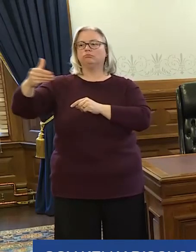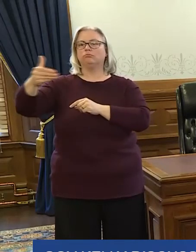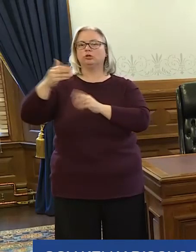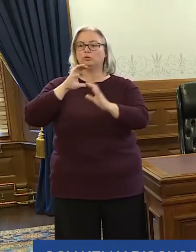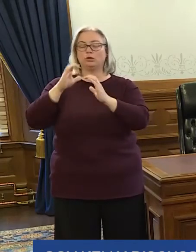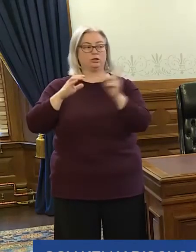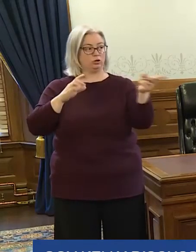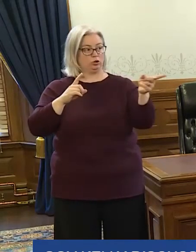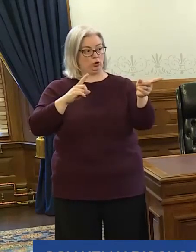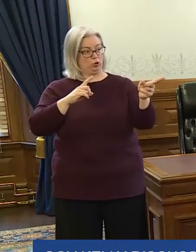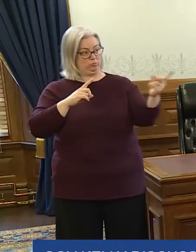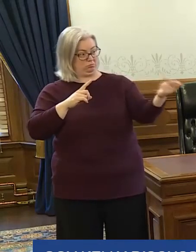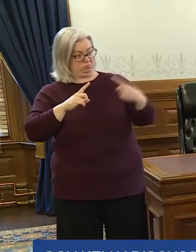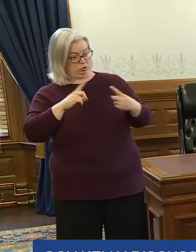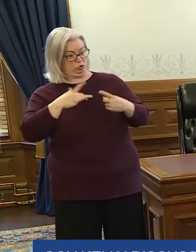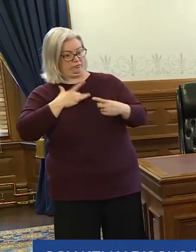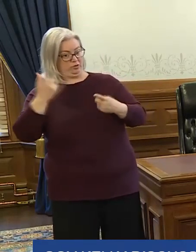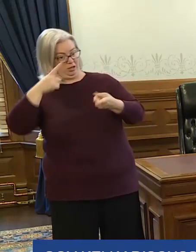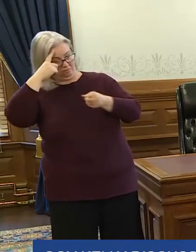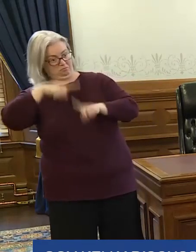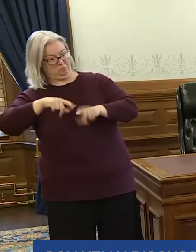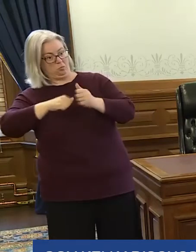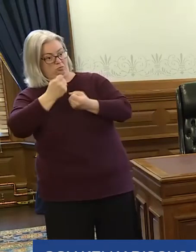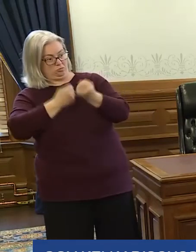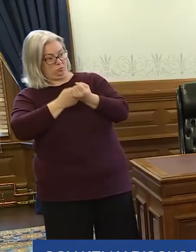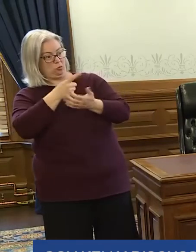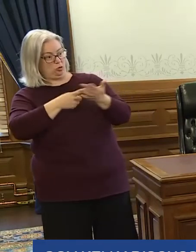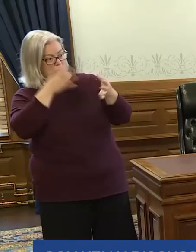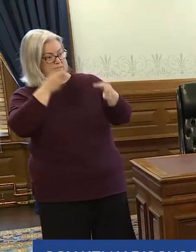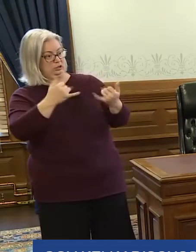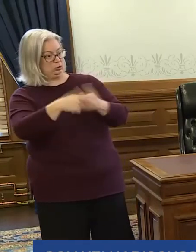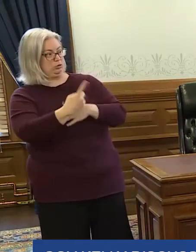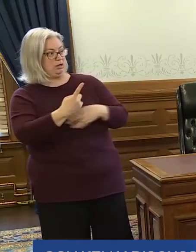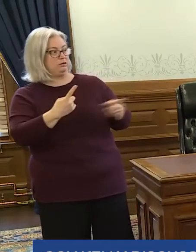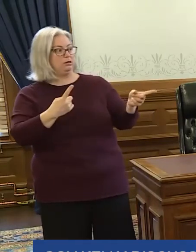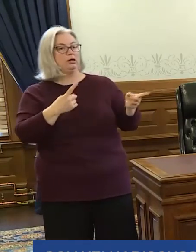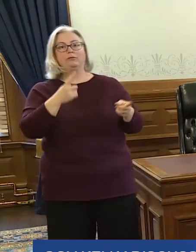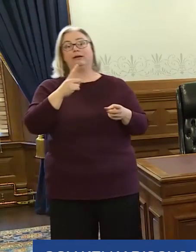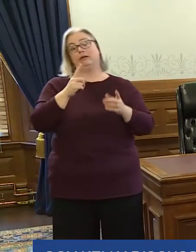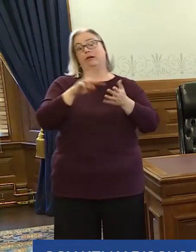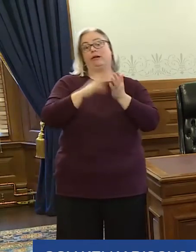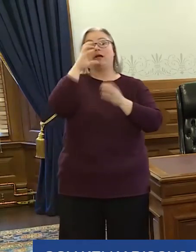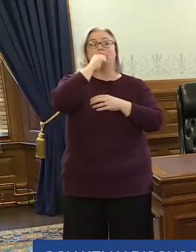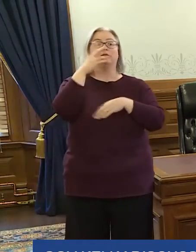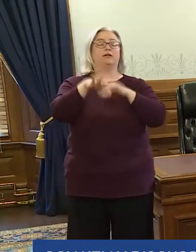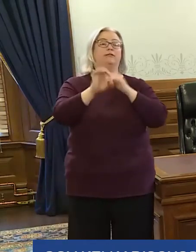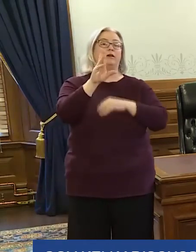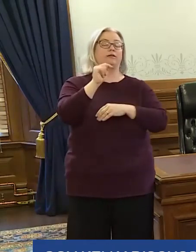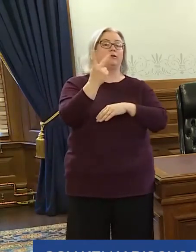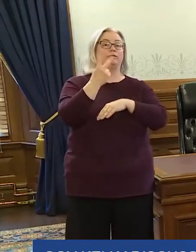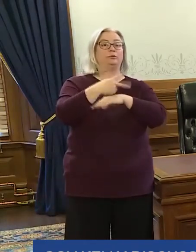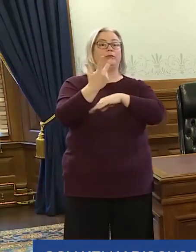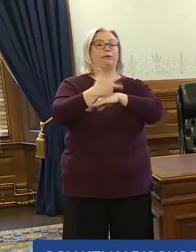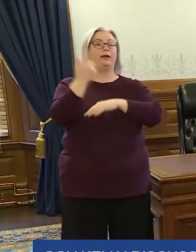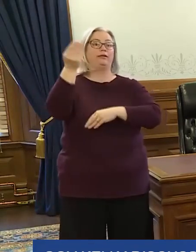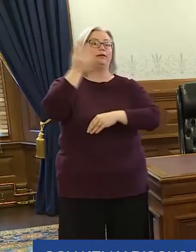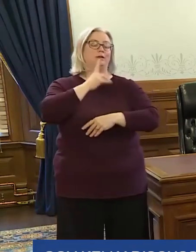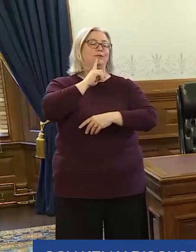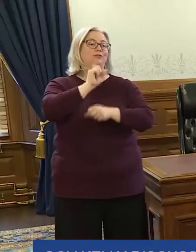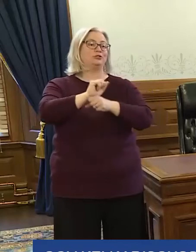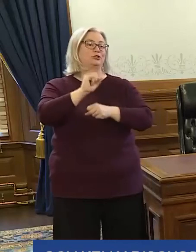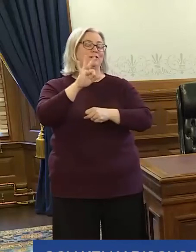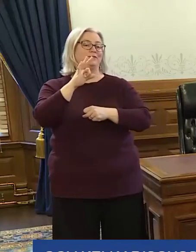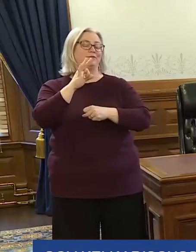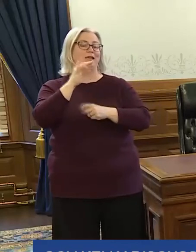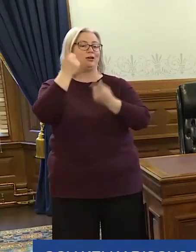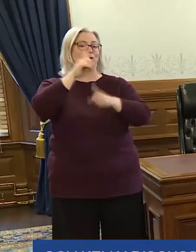As far as you going know, on. you're okay with what you're doing today? Oh, yeah. I mean, I'll find out in 3 days, right? They'll tell me for sure, but